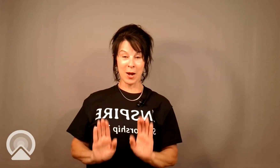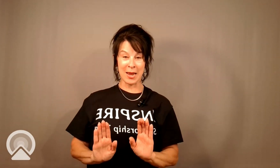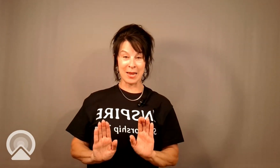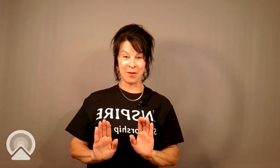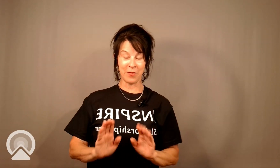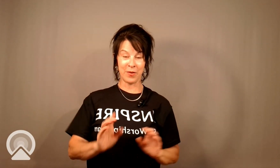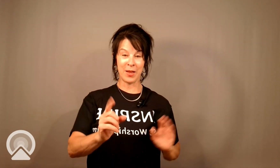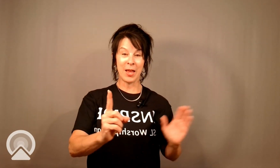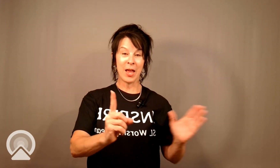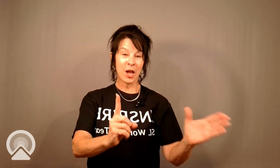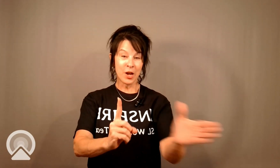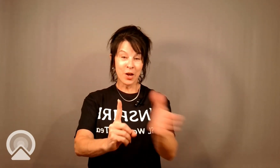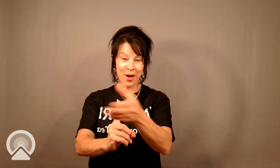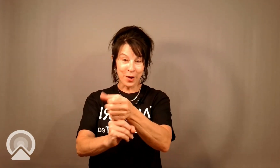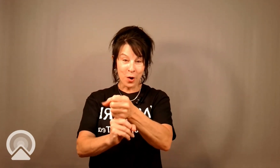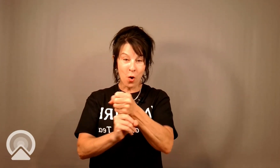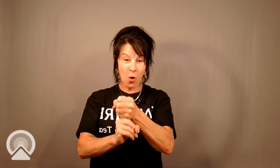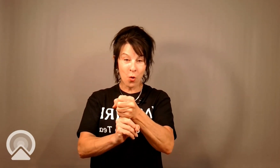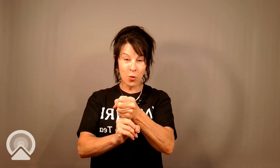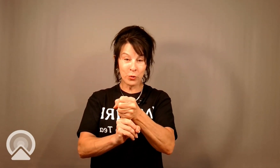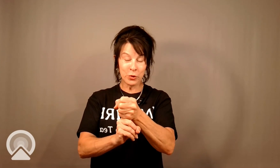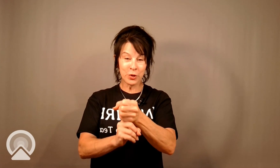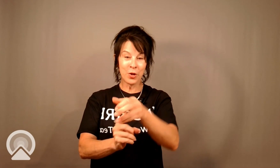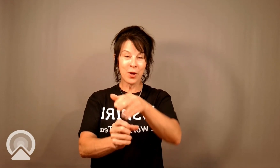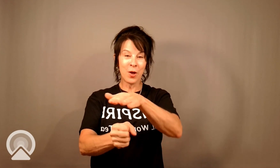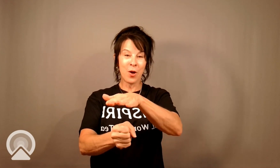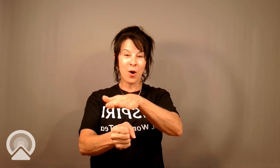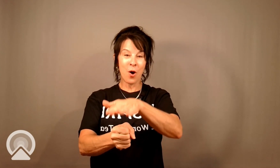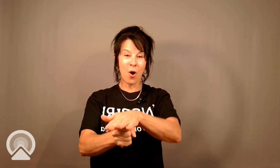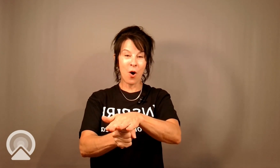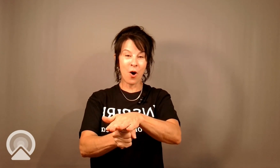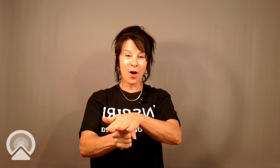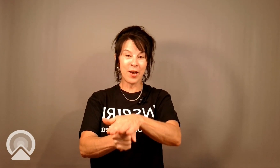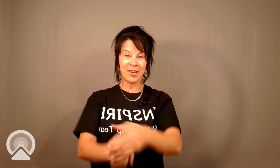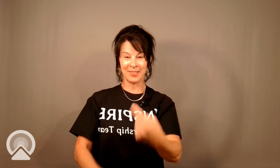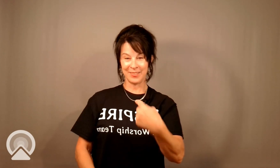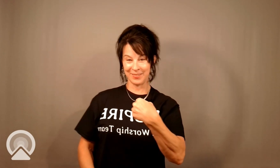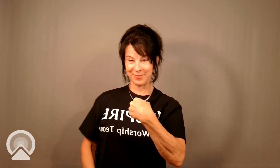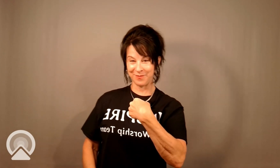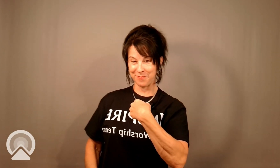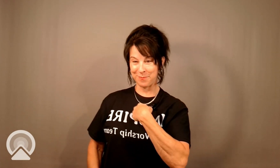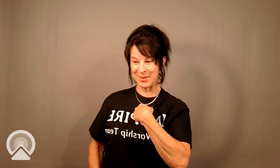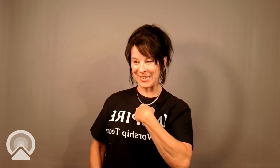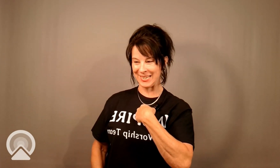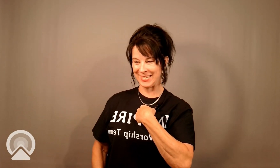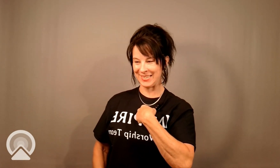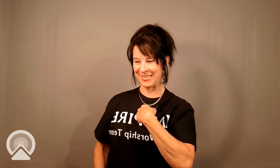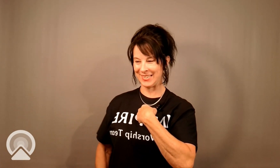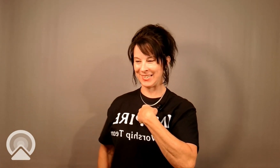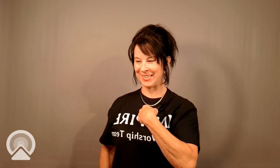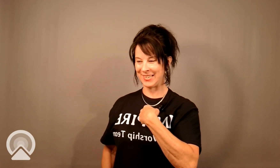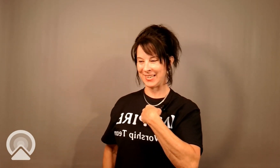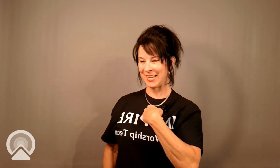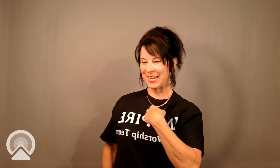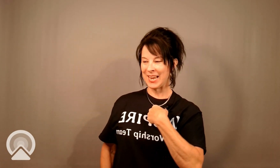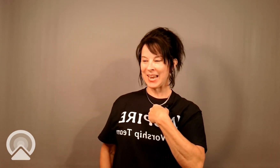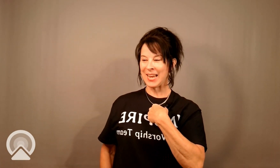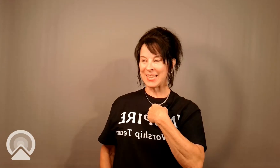grave got a hold on me. And it